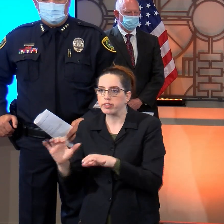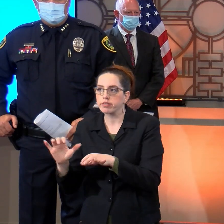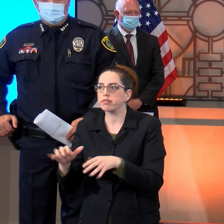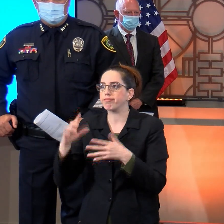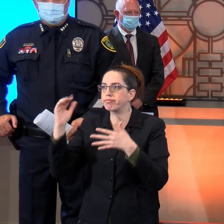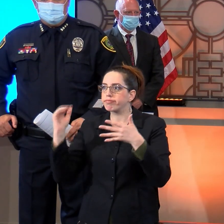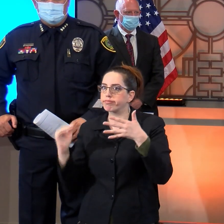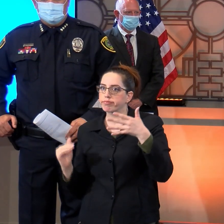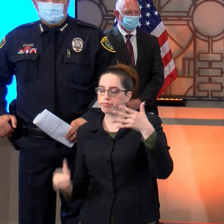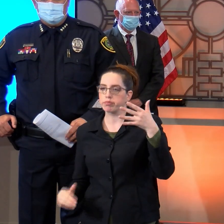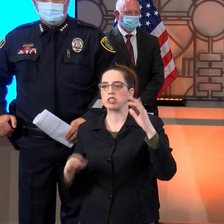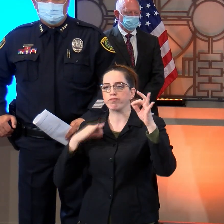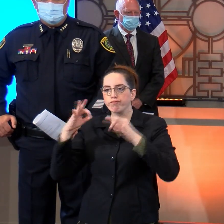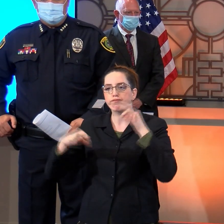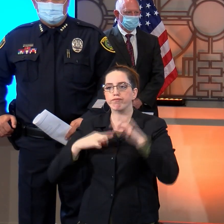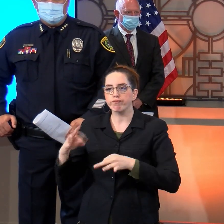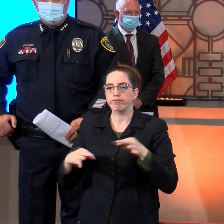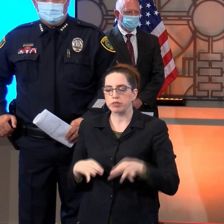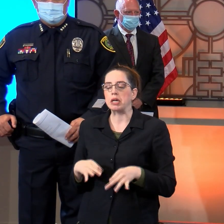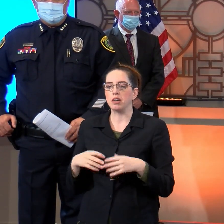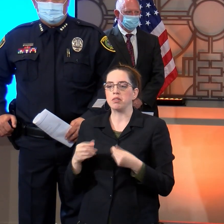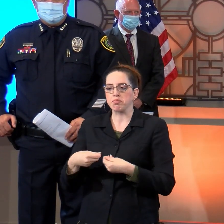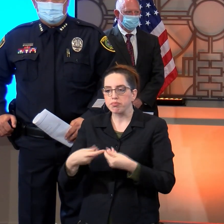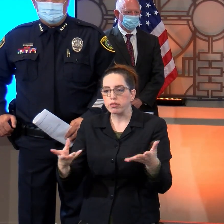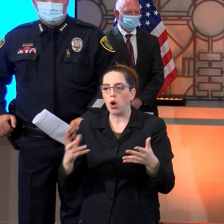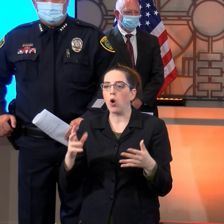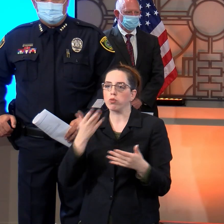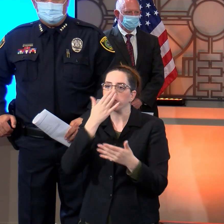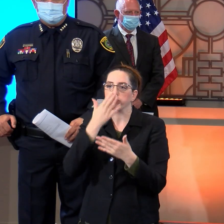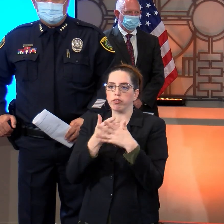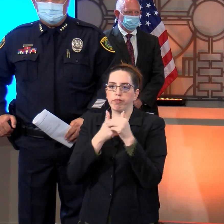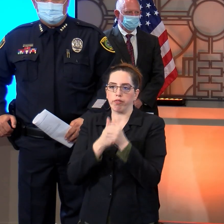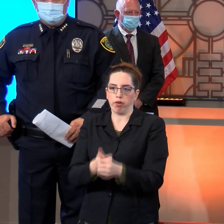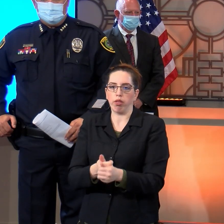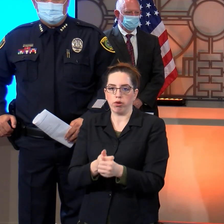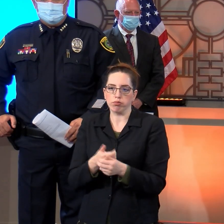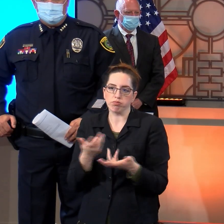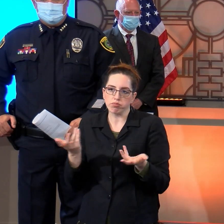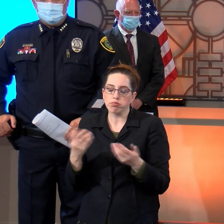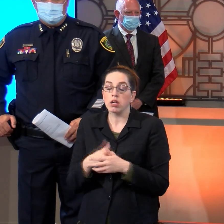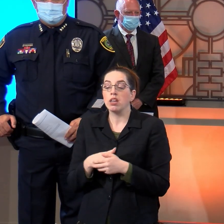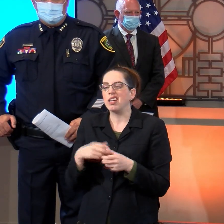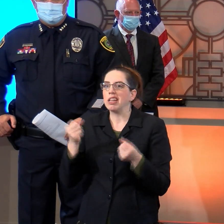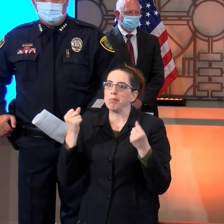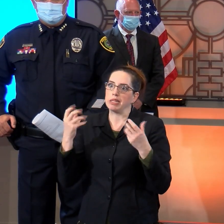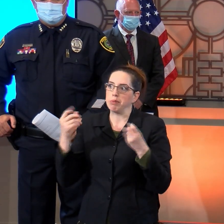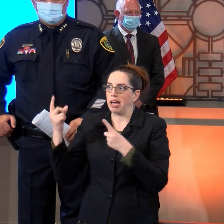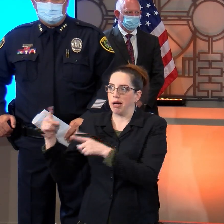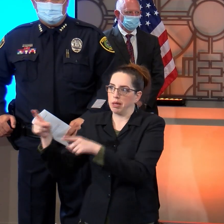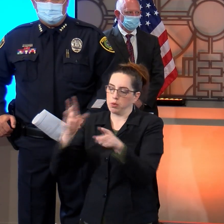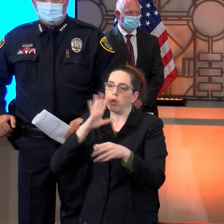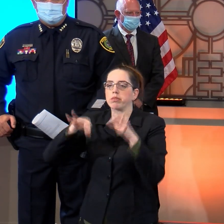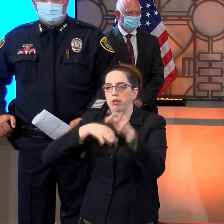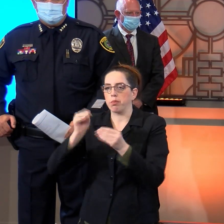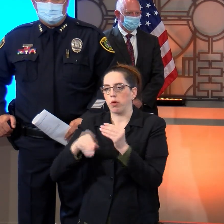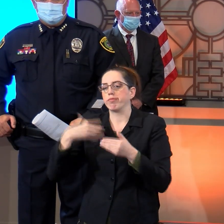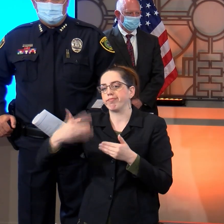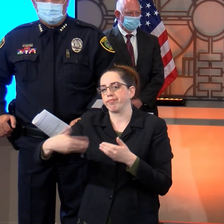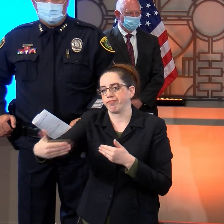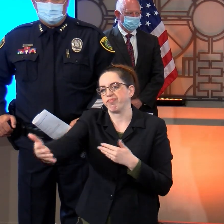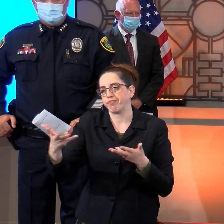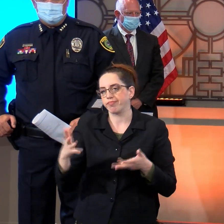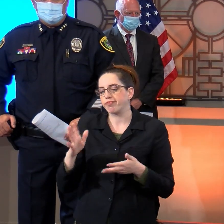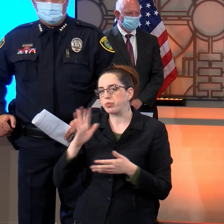laid out in that format that, again, I think will provide a very good tool. So lots more happening, and we'll update you as we go. Mayor, I'll stop